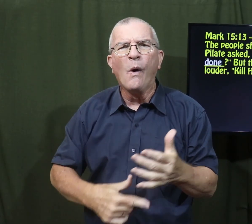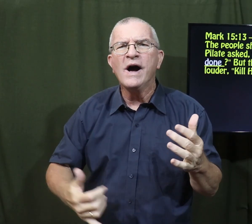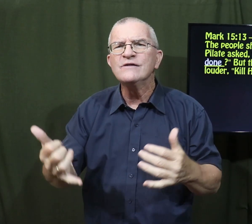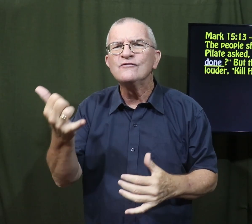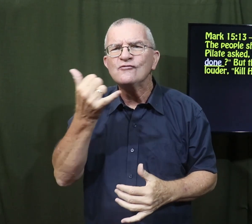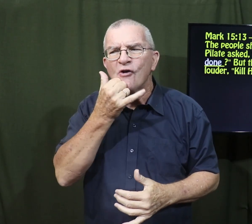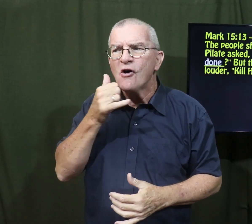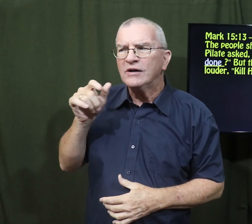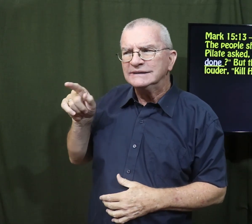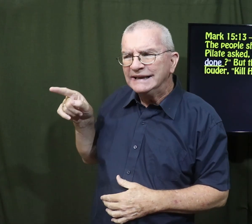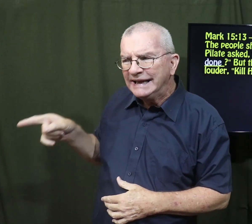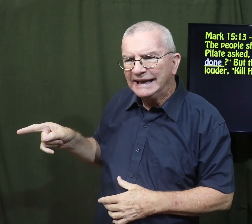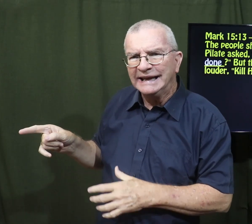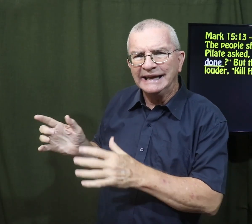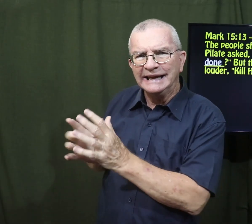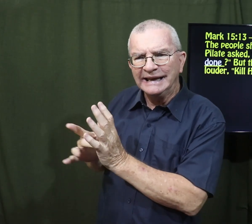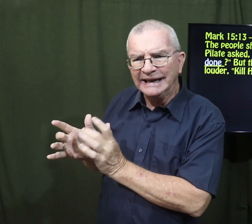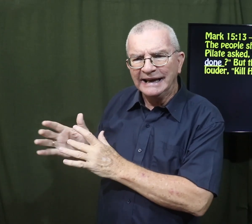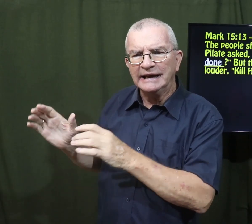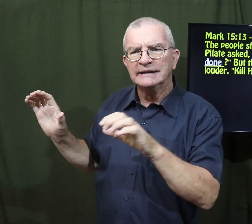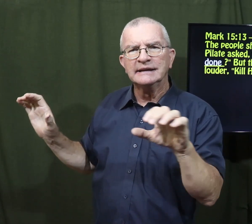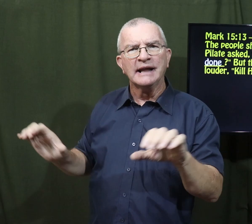What wrong has he done?